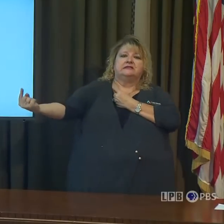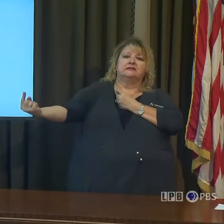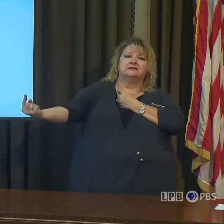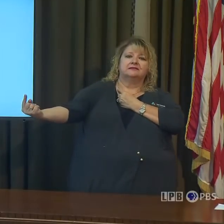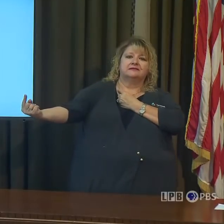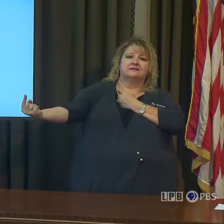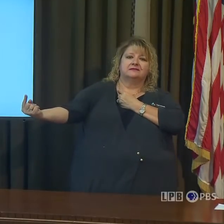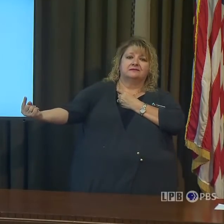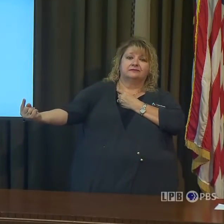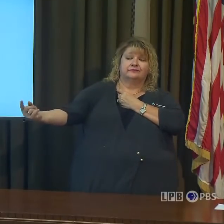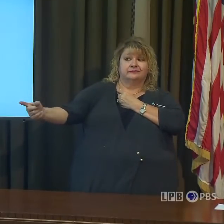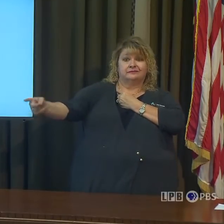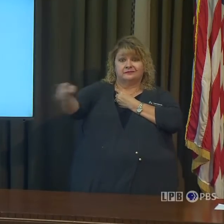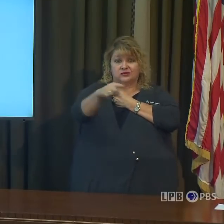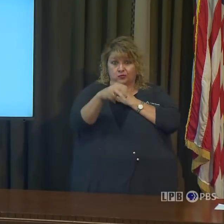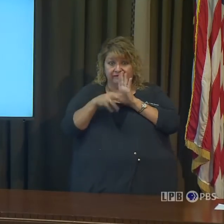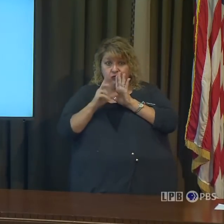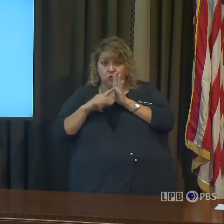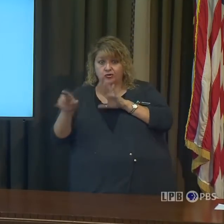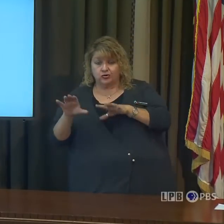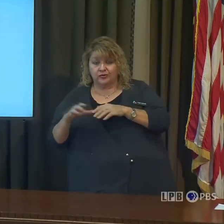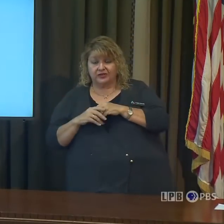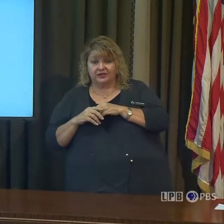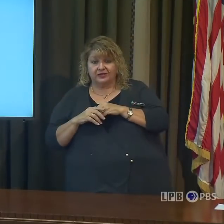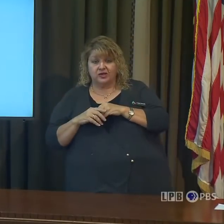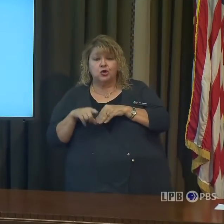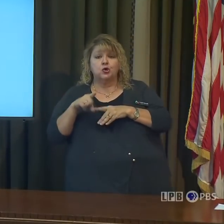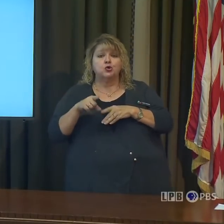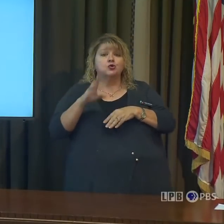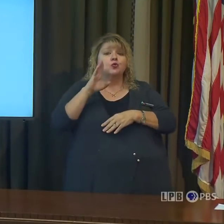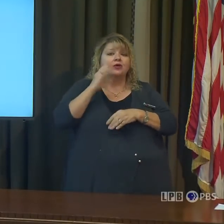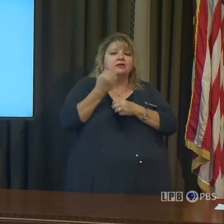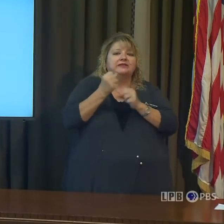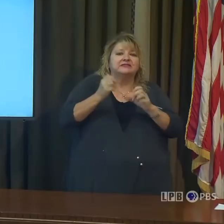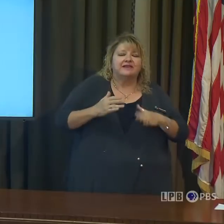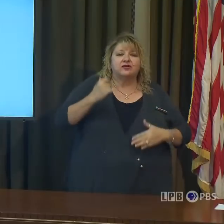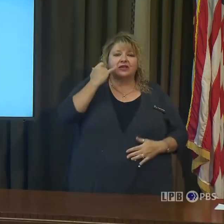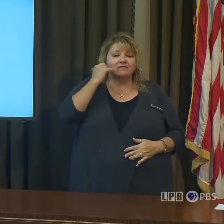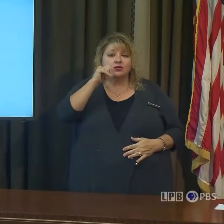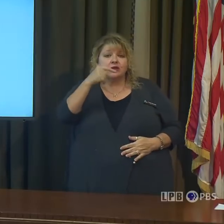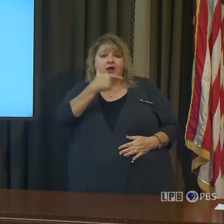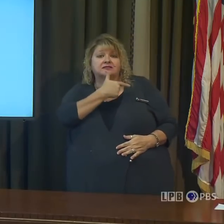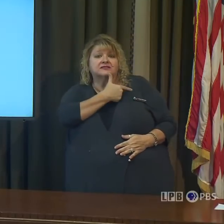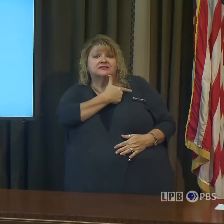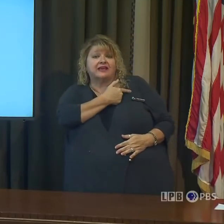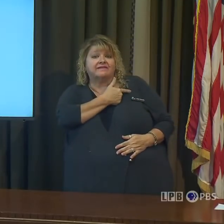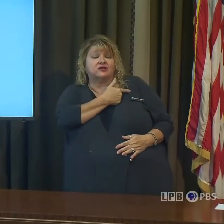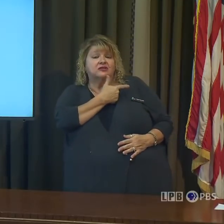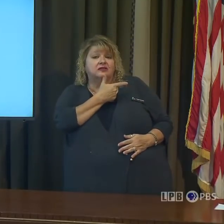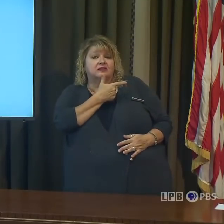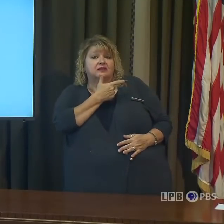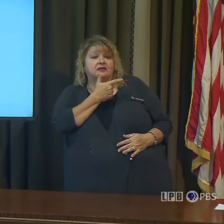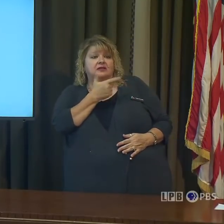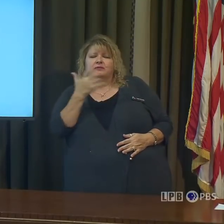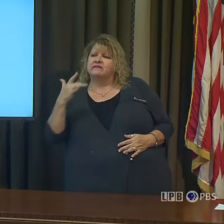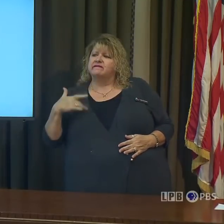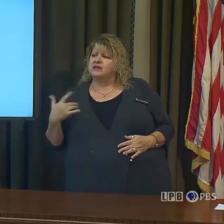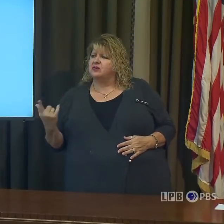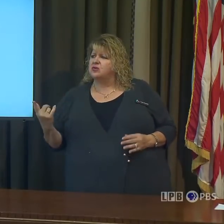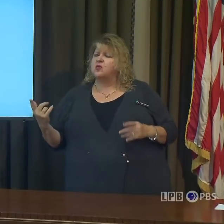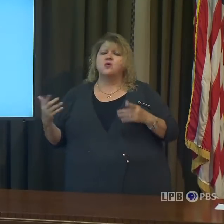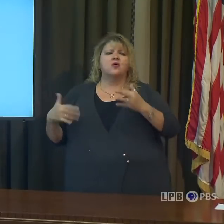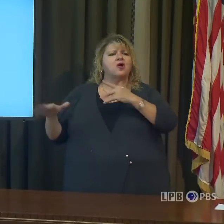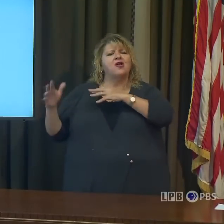safer if, despite being fully vaccinated, you now go get tested should you be